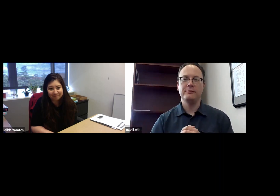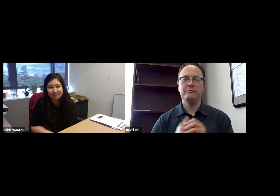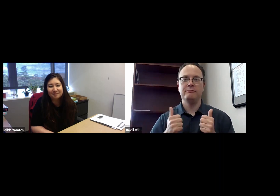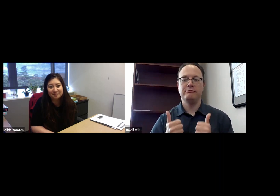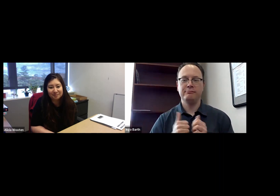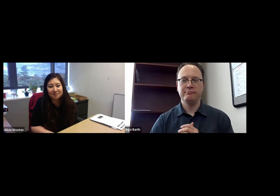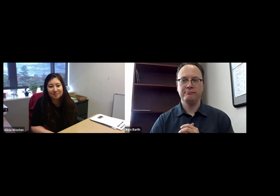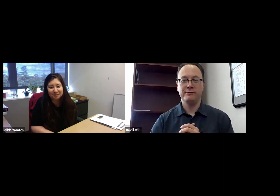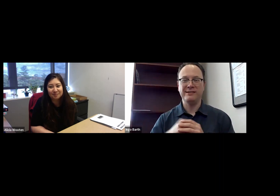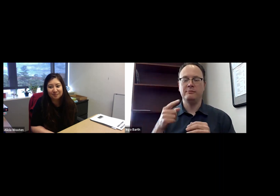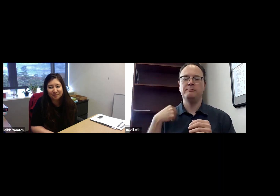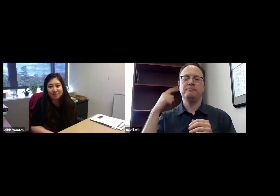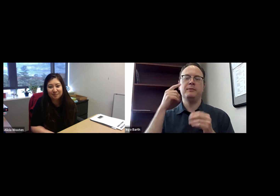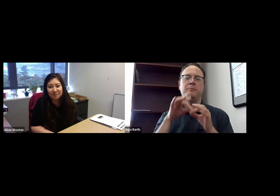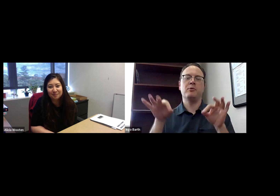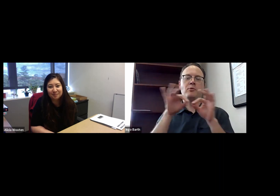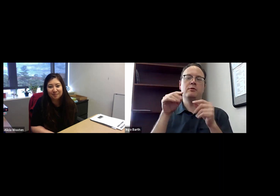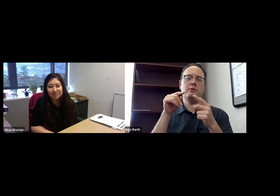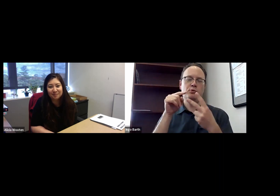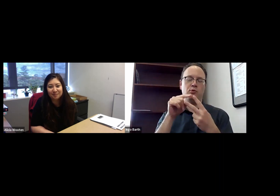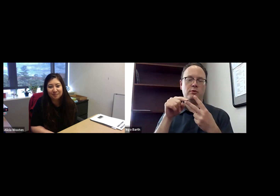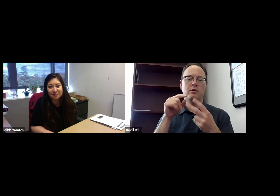So there are 2 next meetings set.